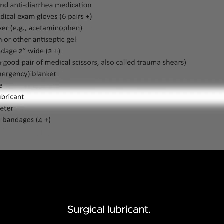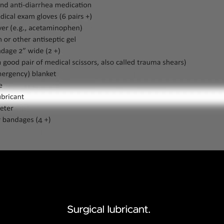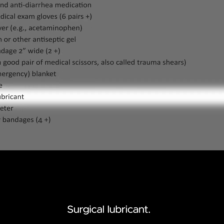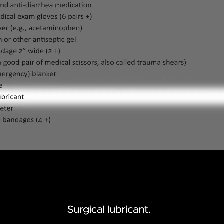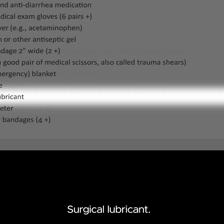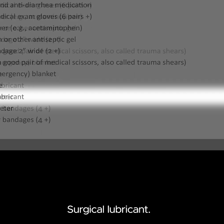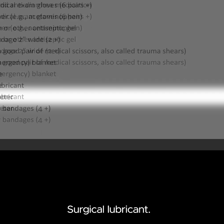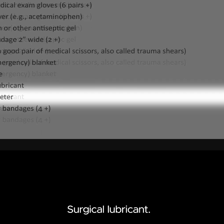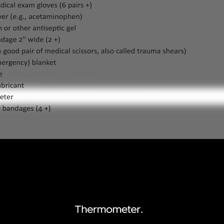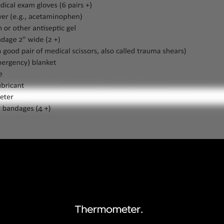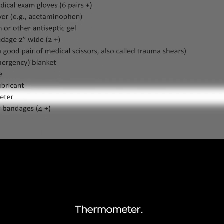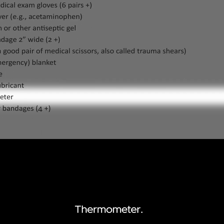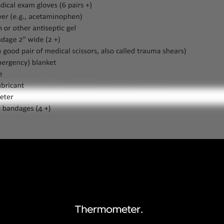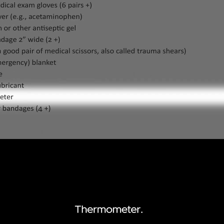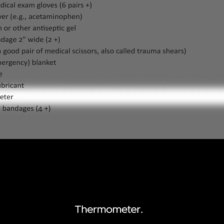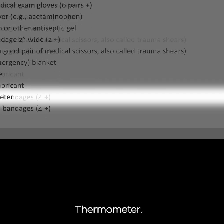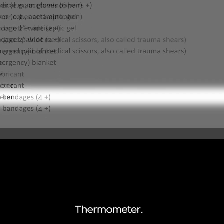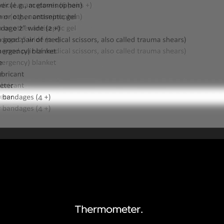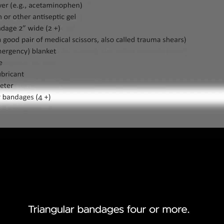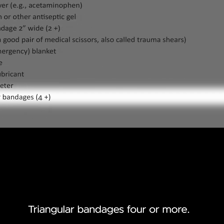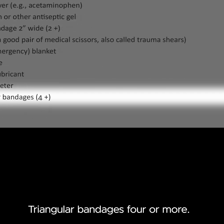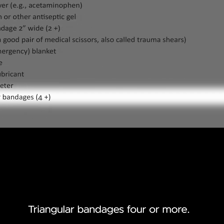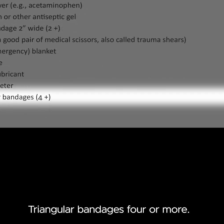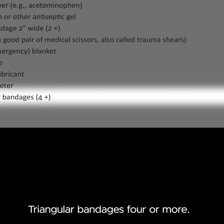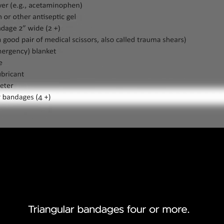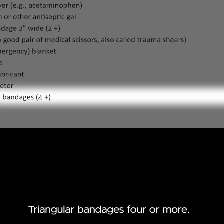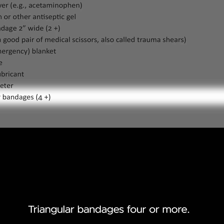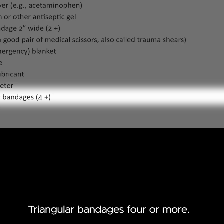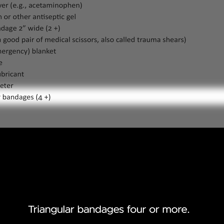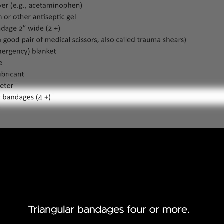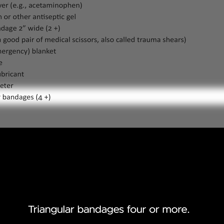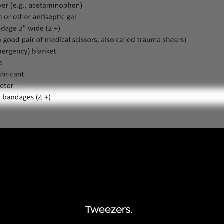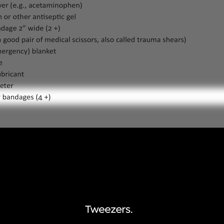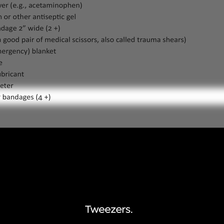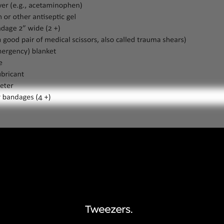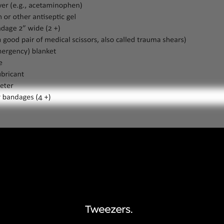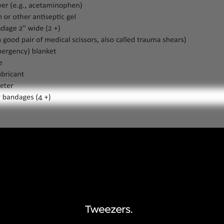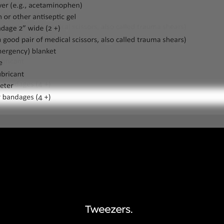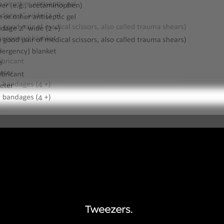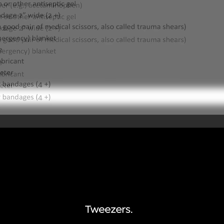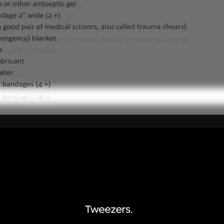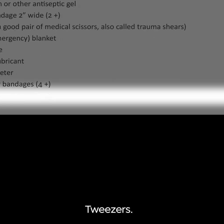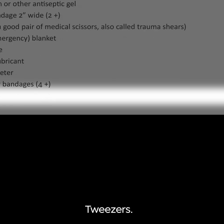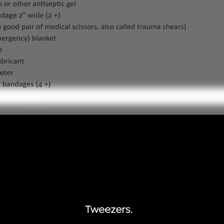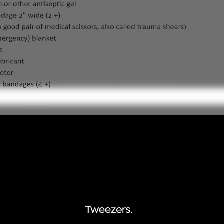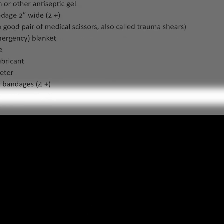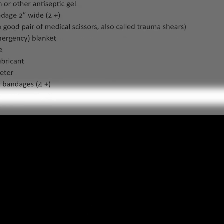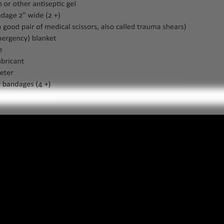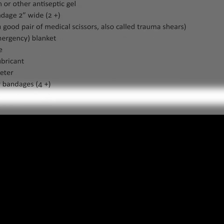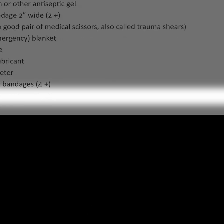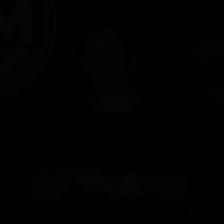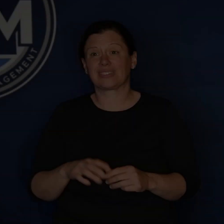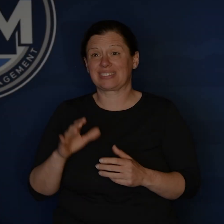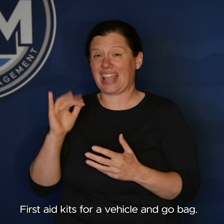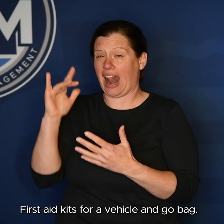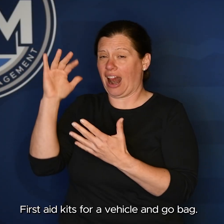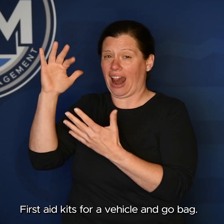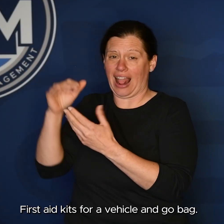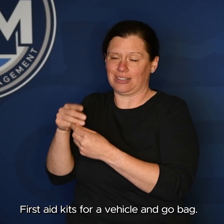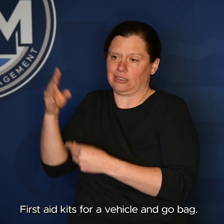lubricant. Thermometer. Triangular bandages, 4 or more. Tweezers. First aid kits